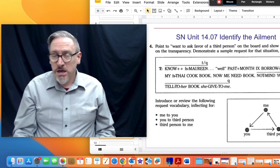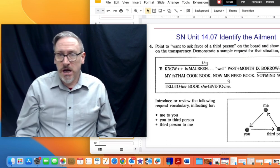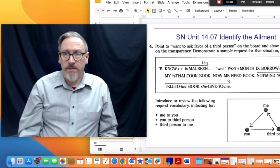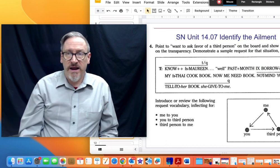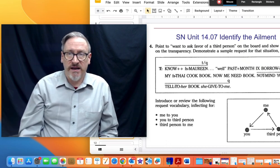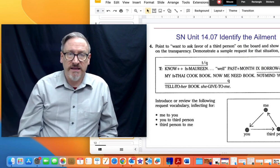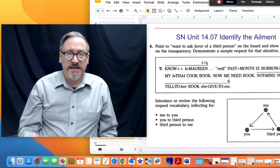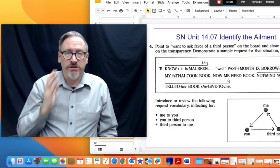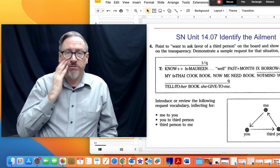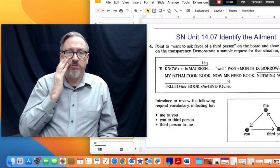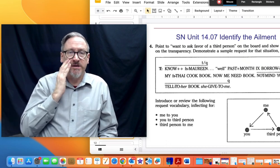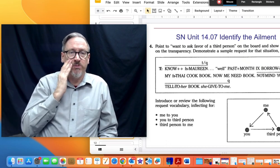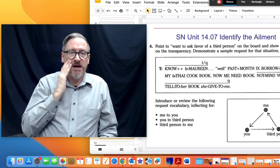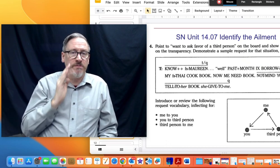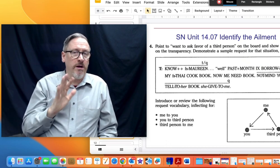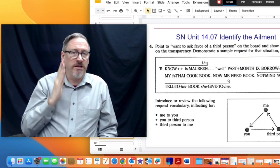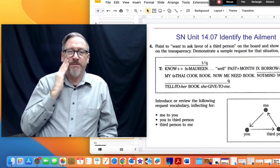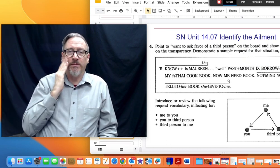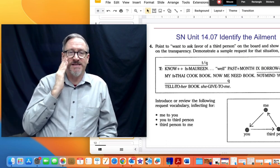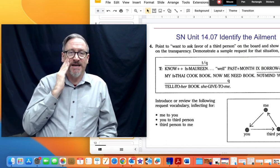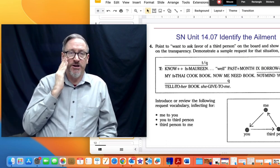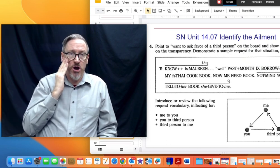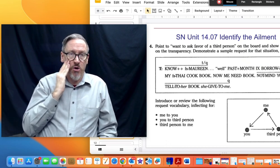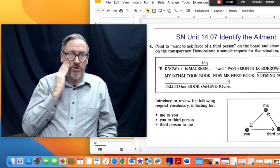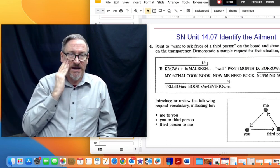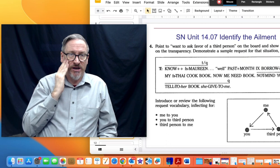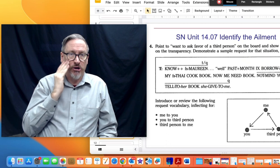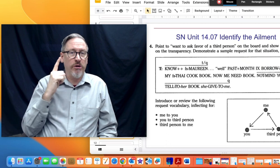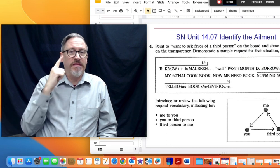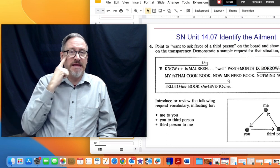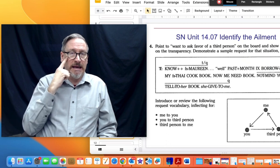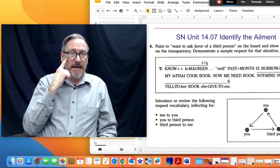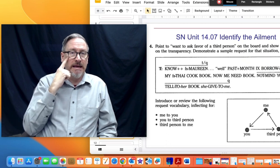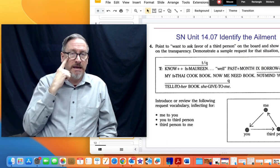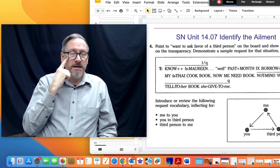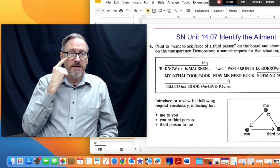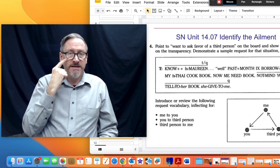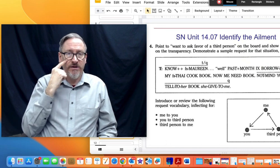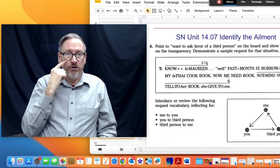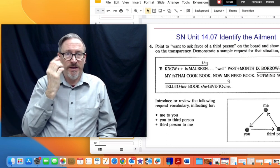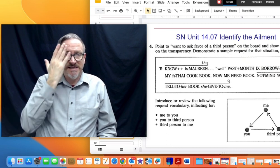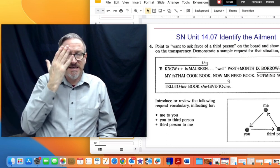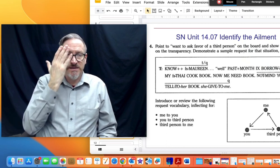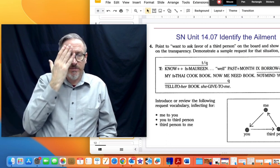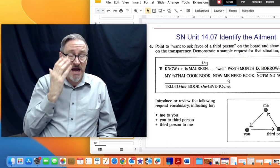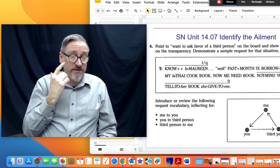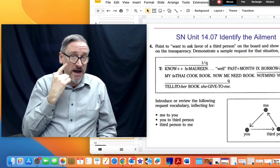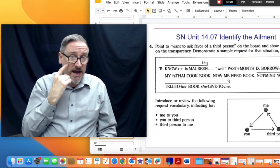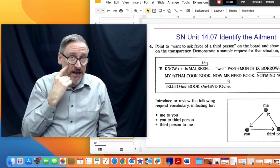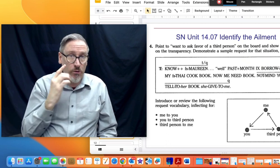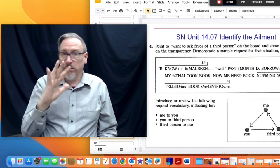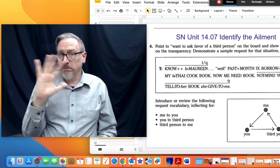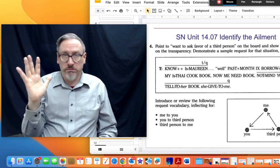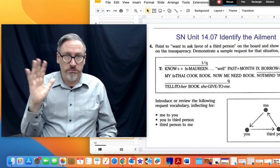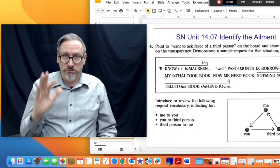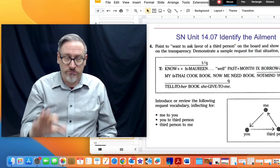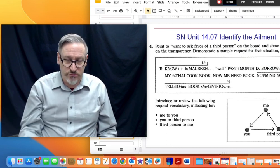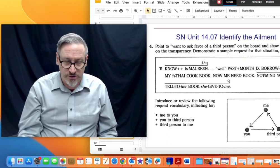eye. And I think that's the real reason why a lot of people sign no down here or think down here, because it doesn't block the eye